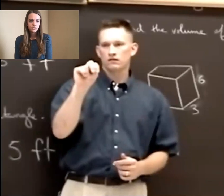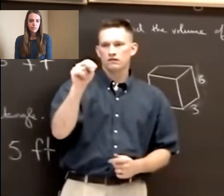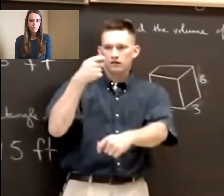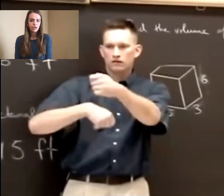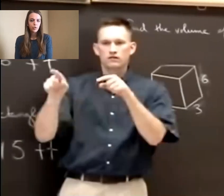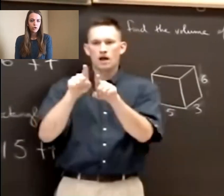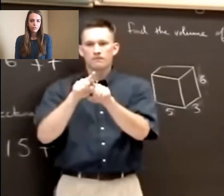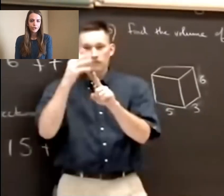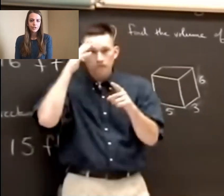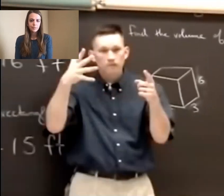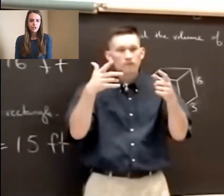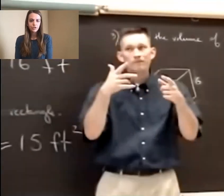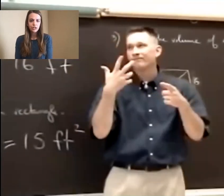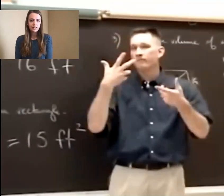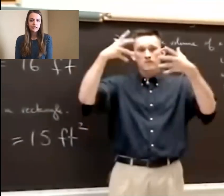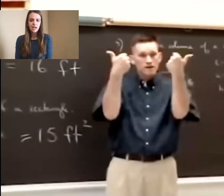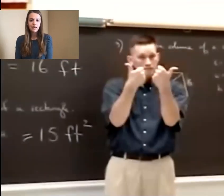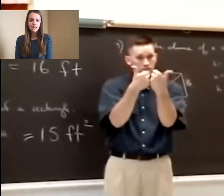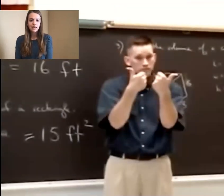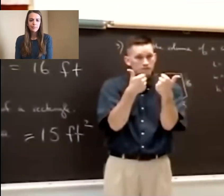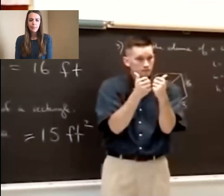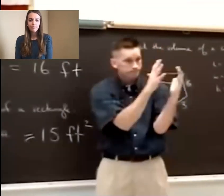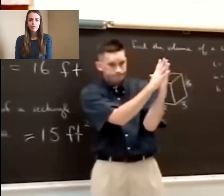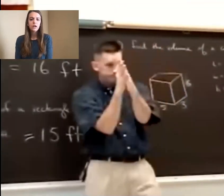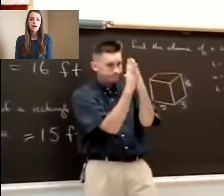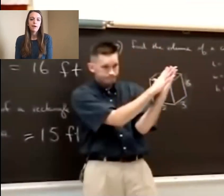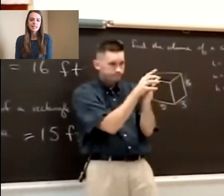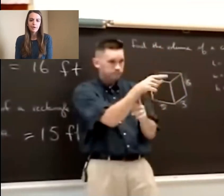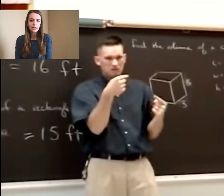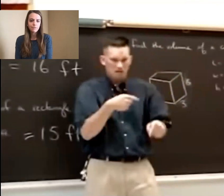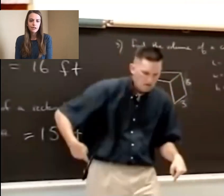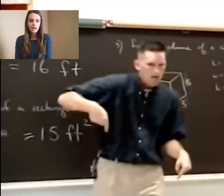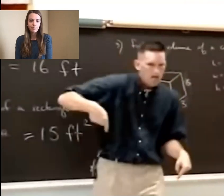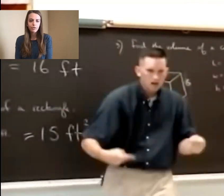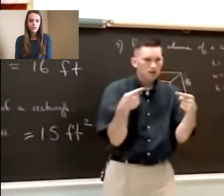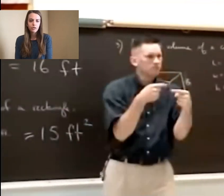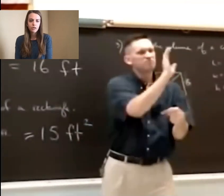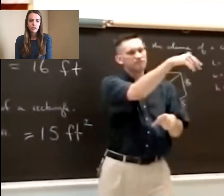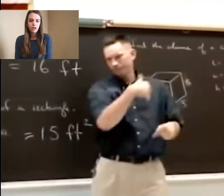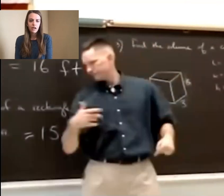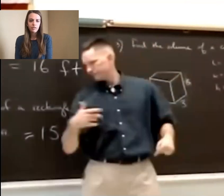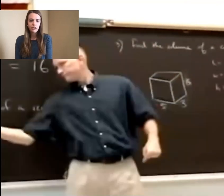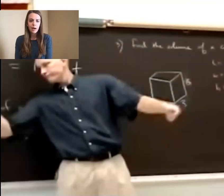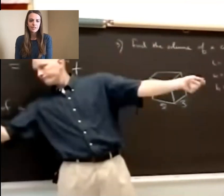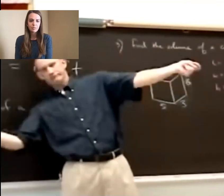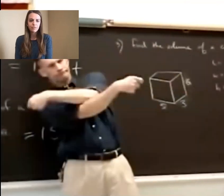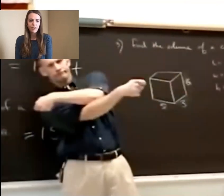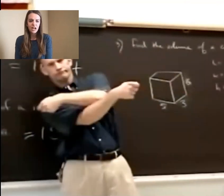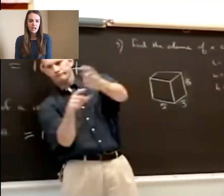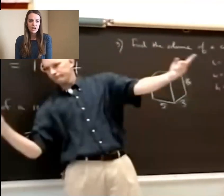that might be a new word for you, substitution. It's the same as like for like a basketball game, for example, and there happens to be a fight, and